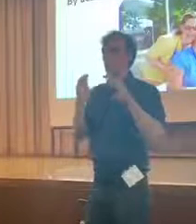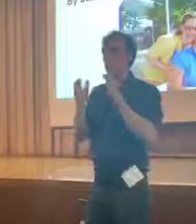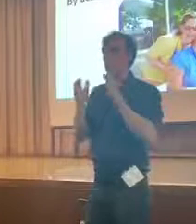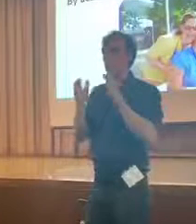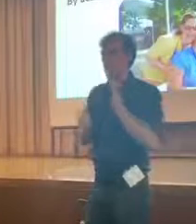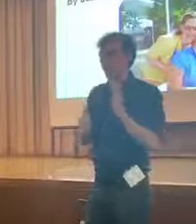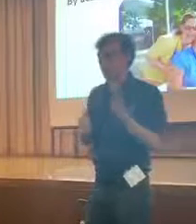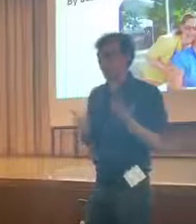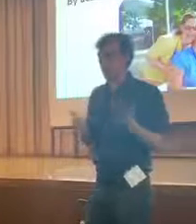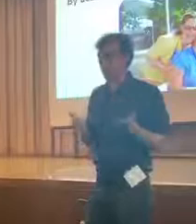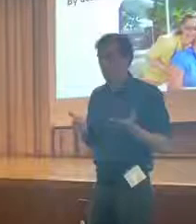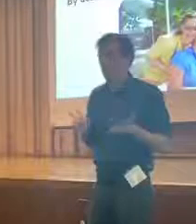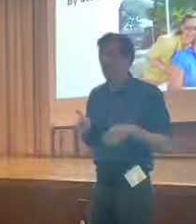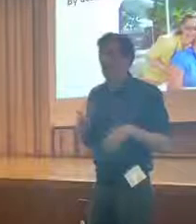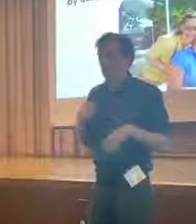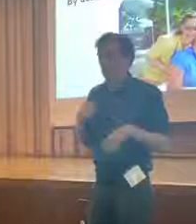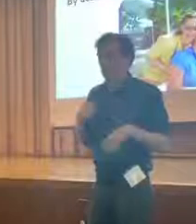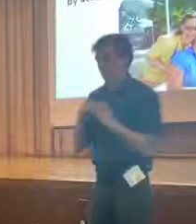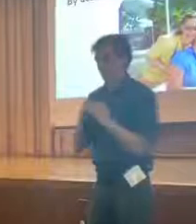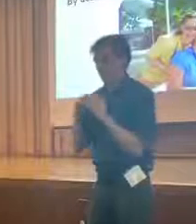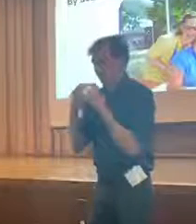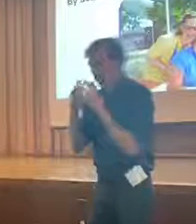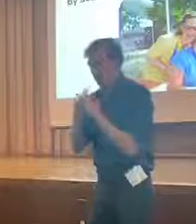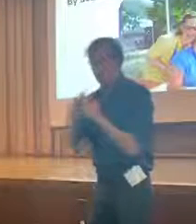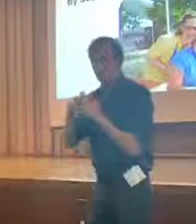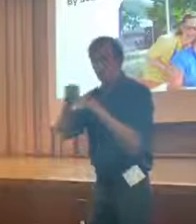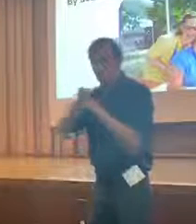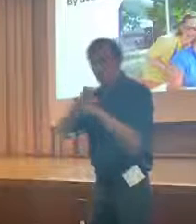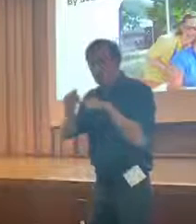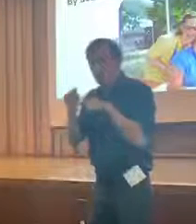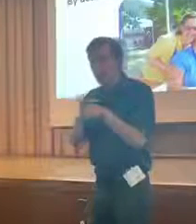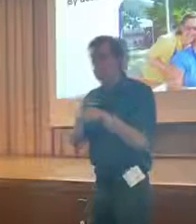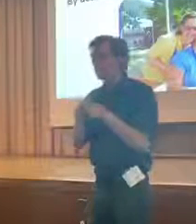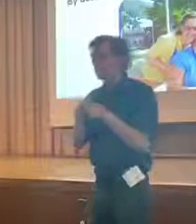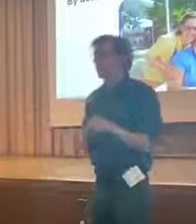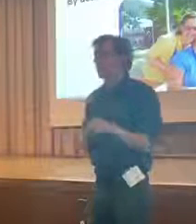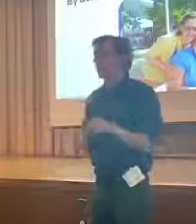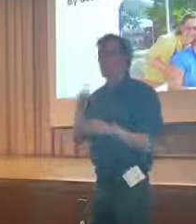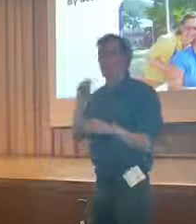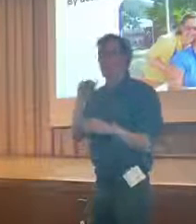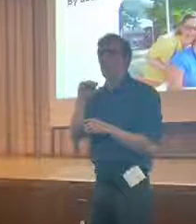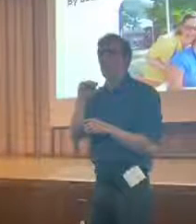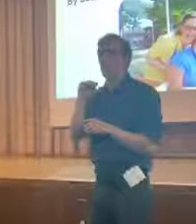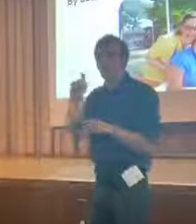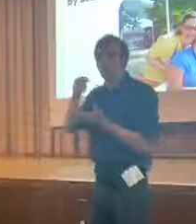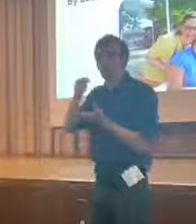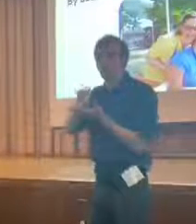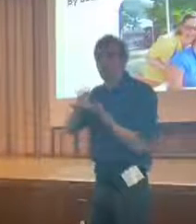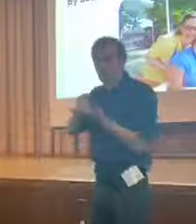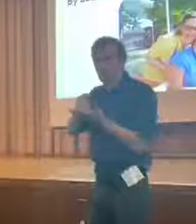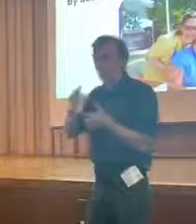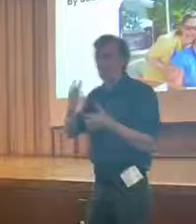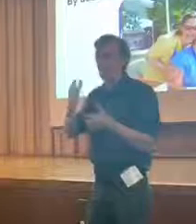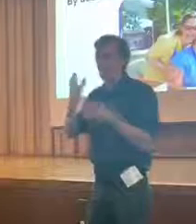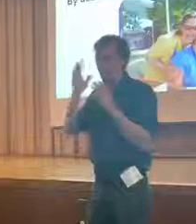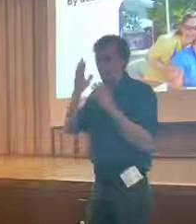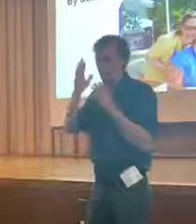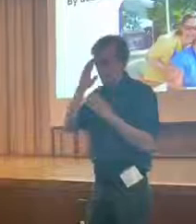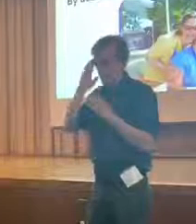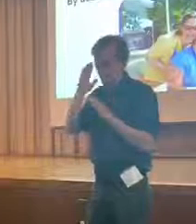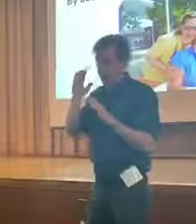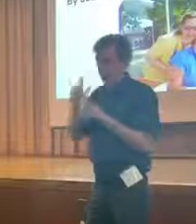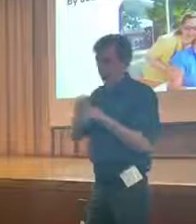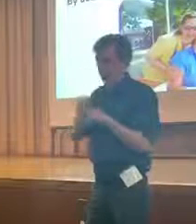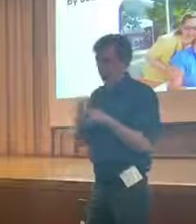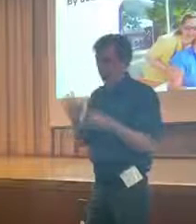training, I constructed a maltreatment awareness training that's still used in some states. And the fun thing I got to do every year